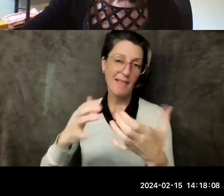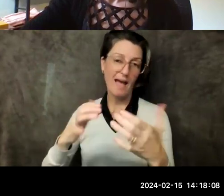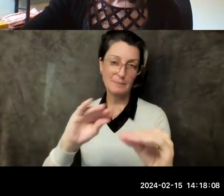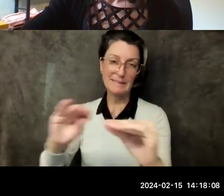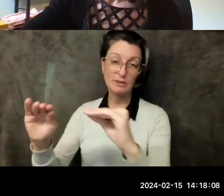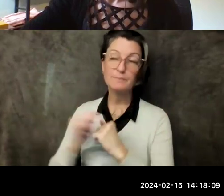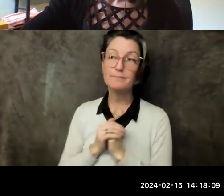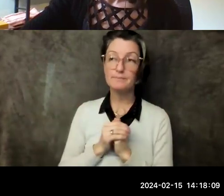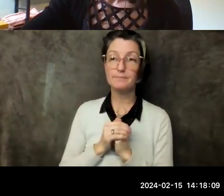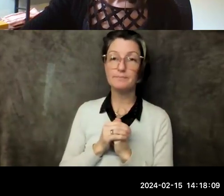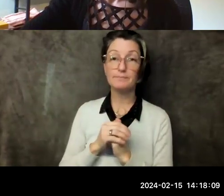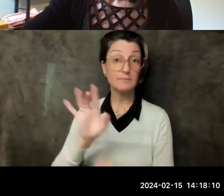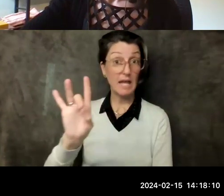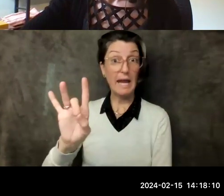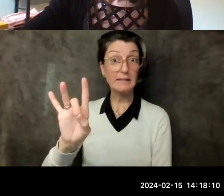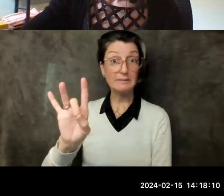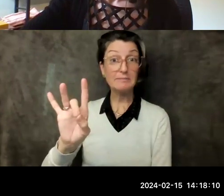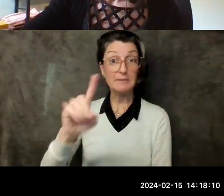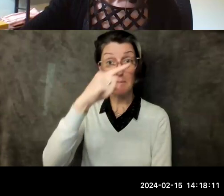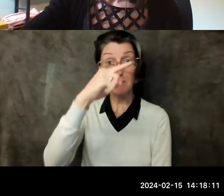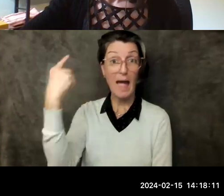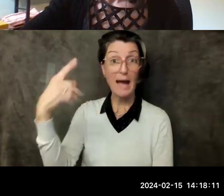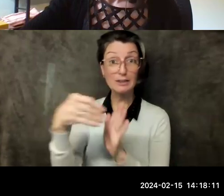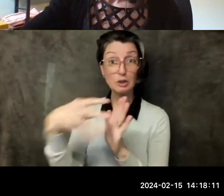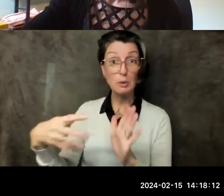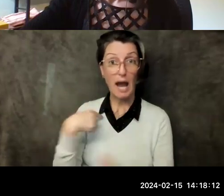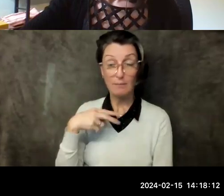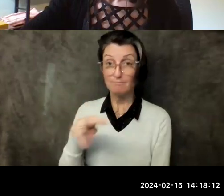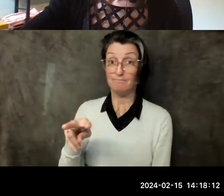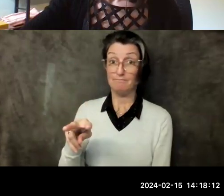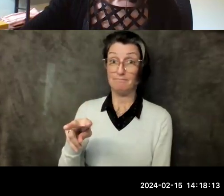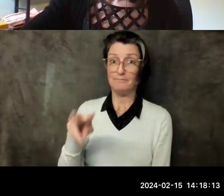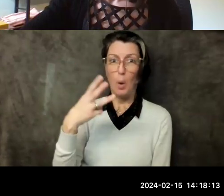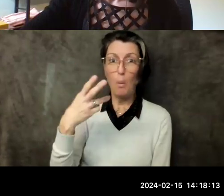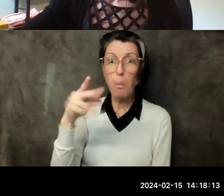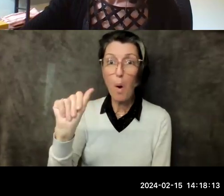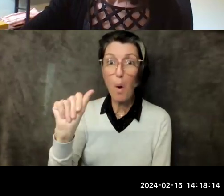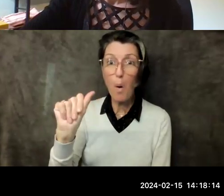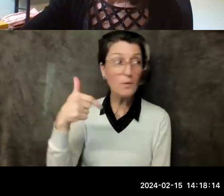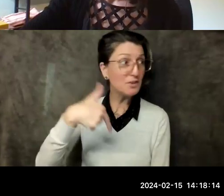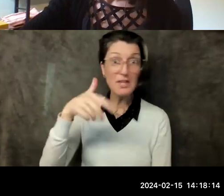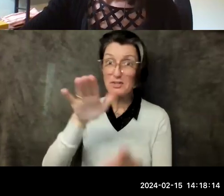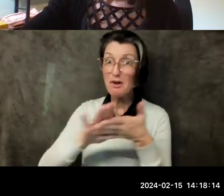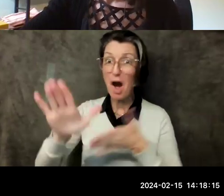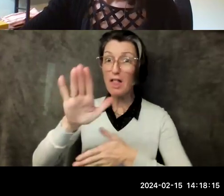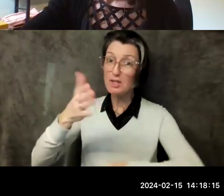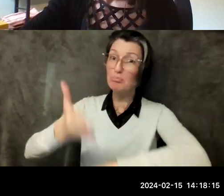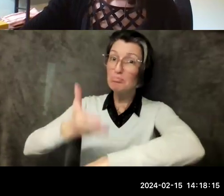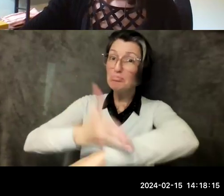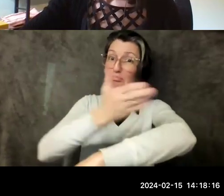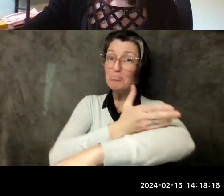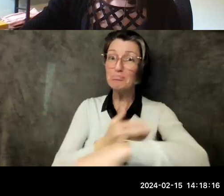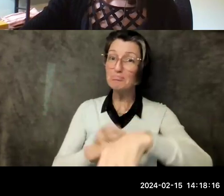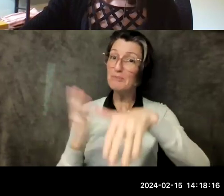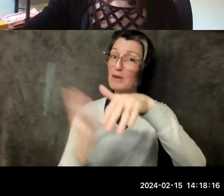like 8 Black students in there. And I was like, whoa, did we just like really get our shit together around enrollment or something? And it's